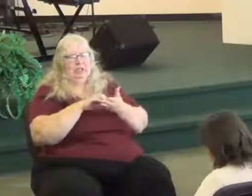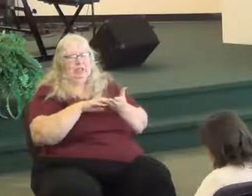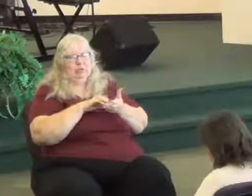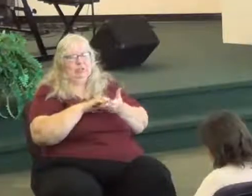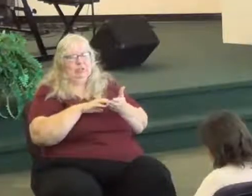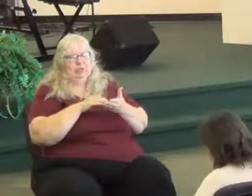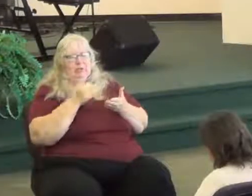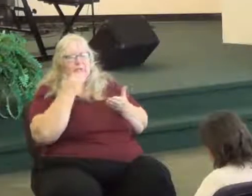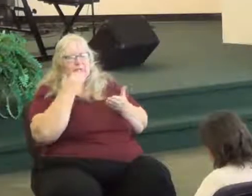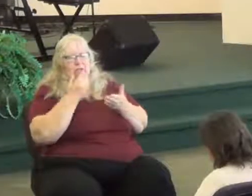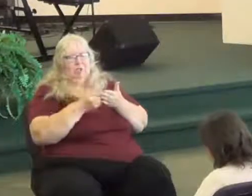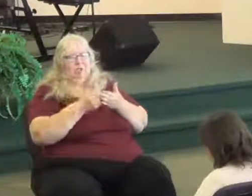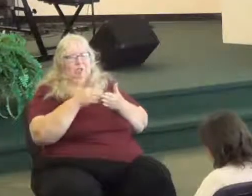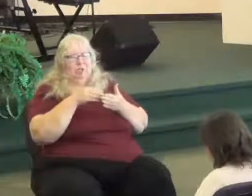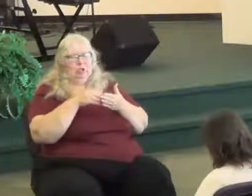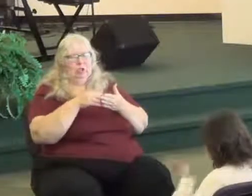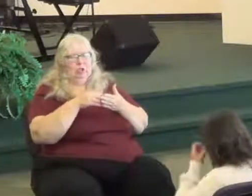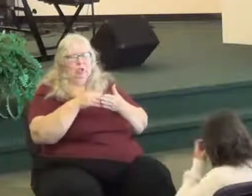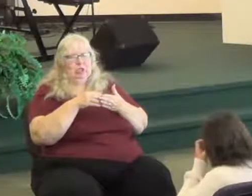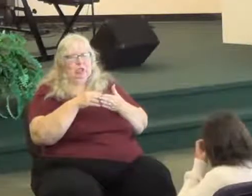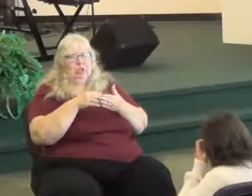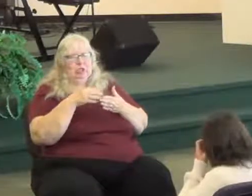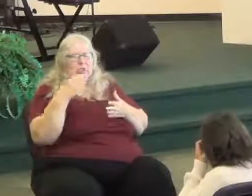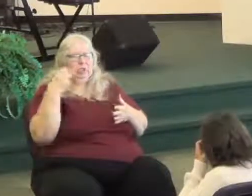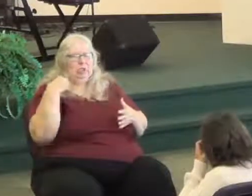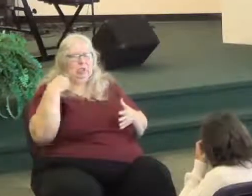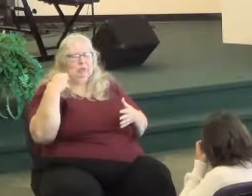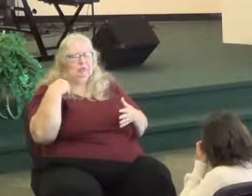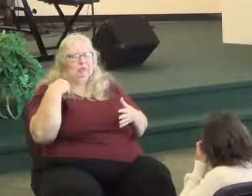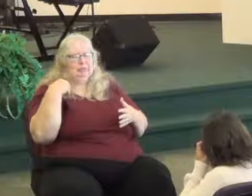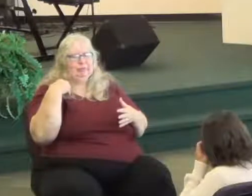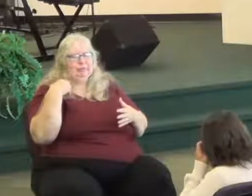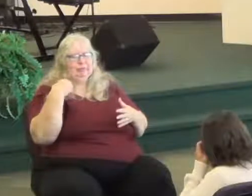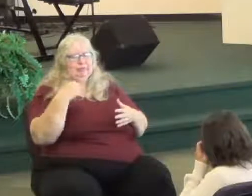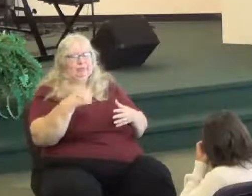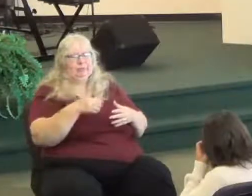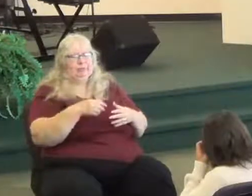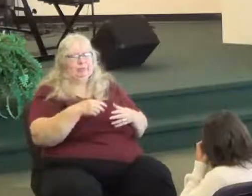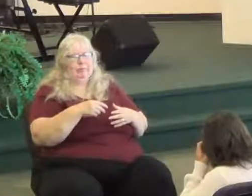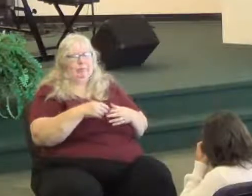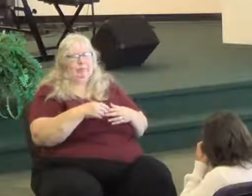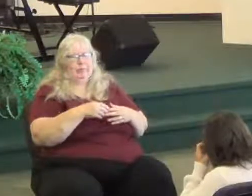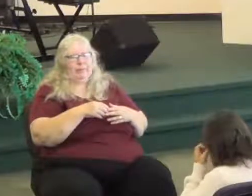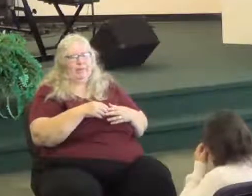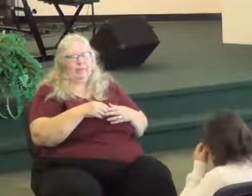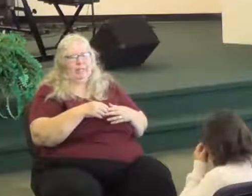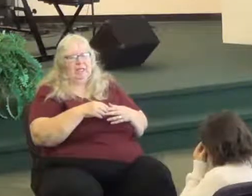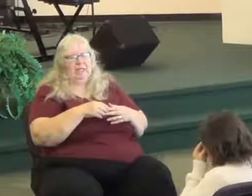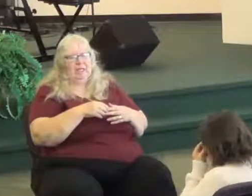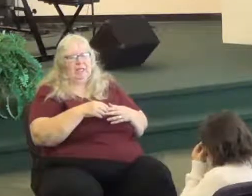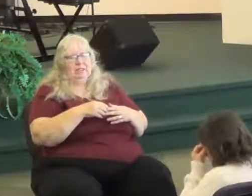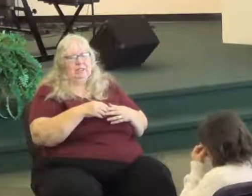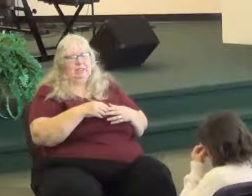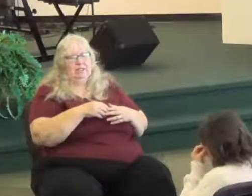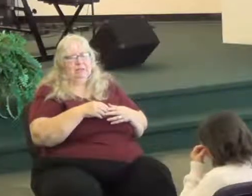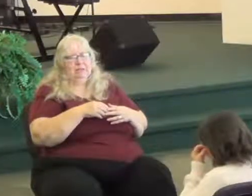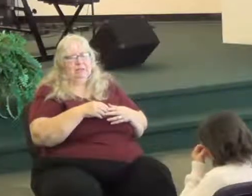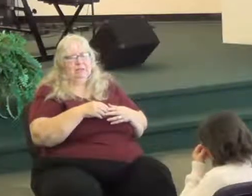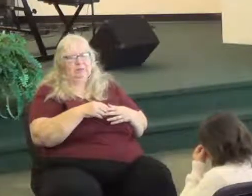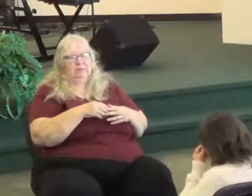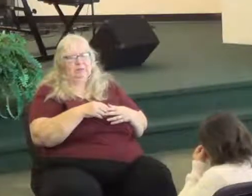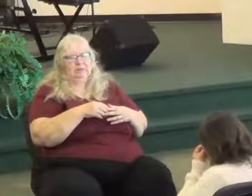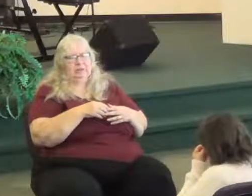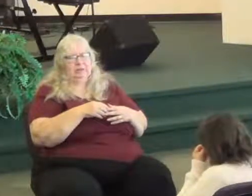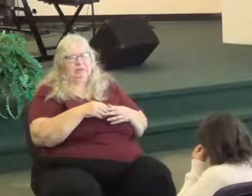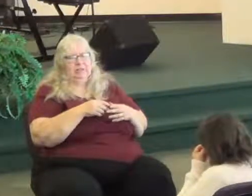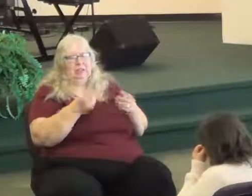Christian school down there that we desperately need in this land. So Lord, I ask you to cover us today as we prepare